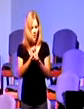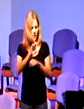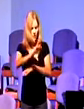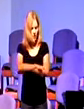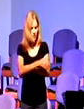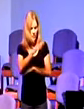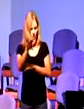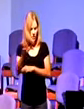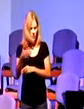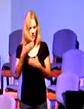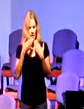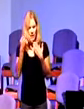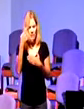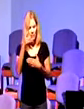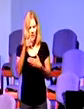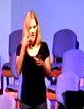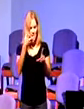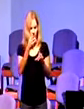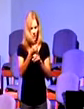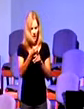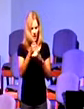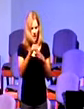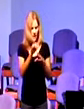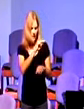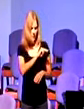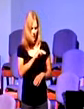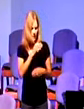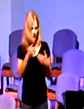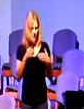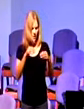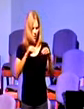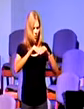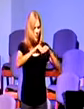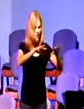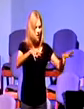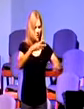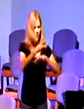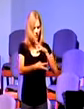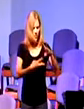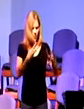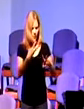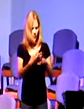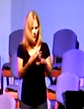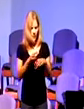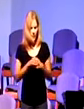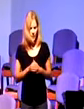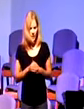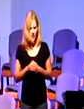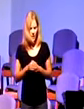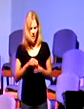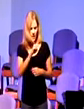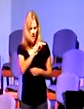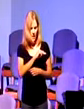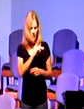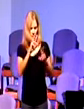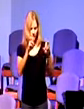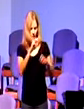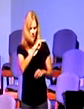ministry. We thank you for the impact that this ministry has had around the globe. These mission trips in a box,